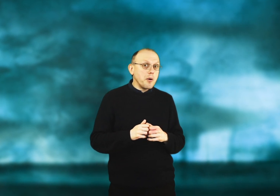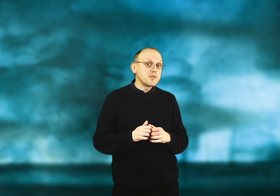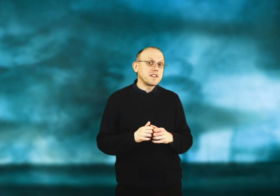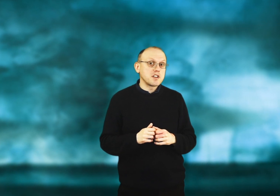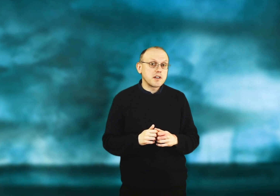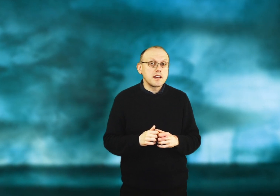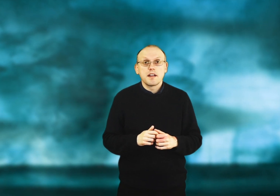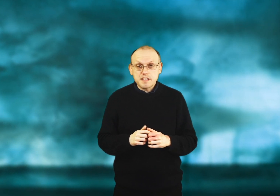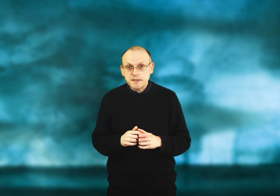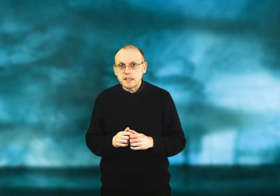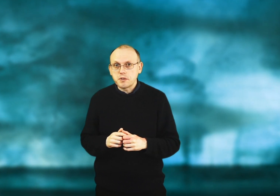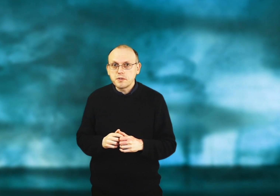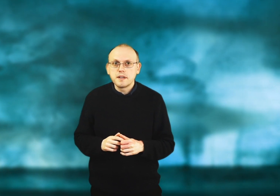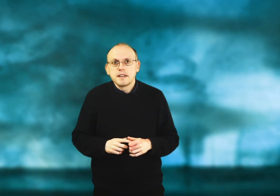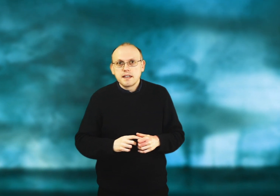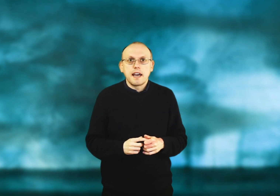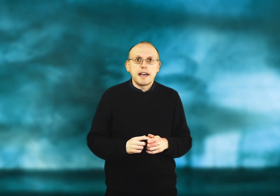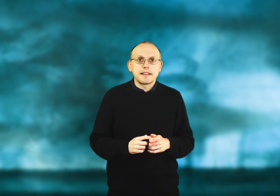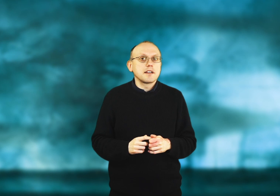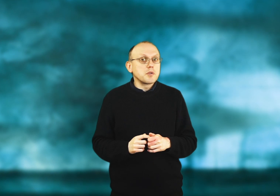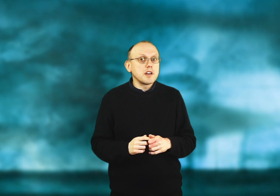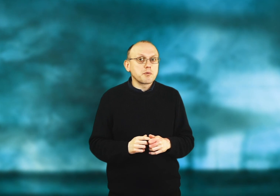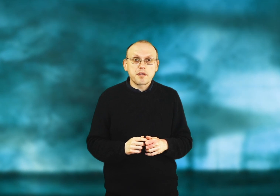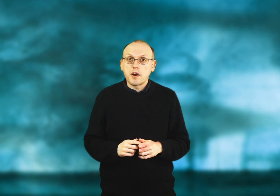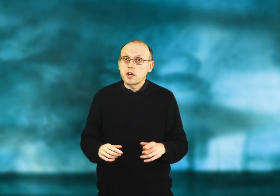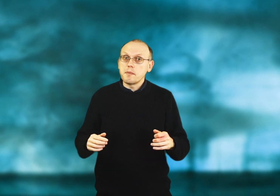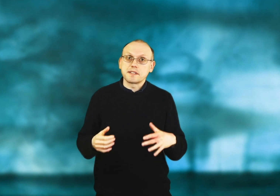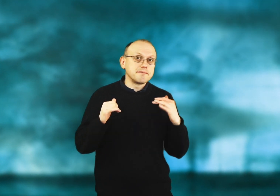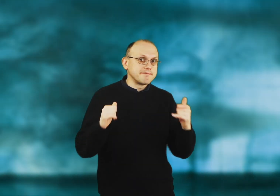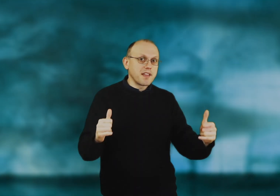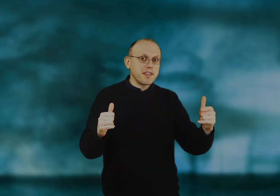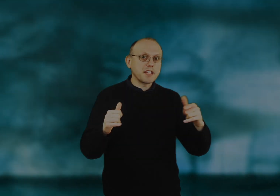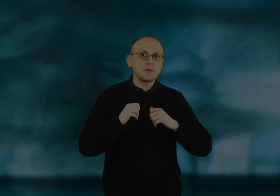you have enjoyed this video, and good luck with your commas. Thank you.